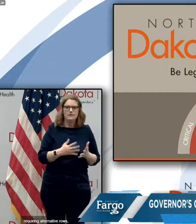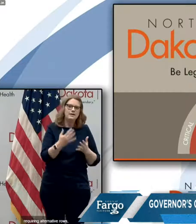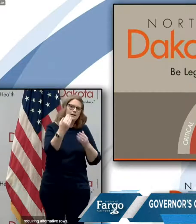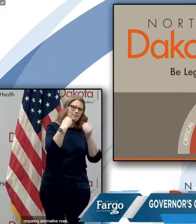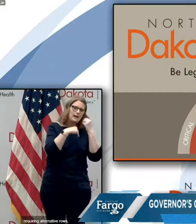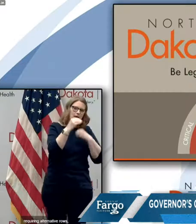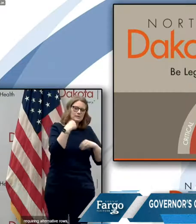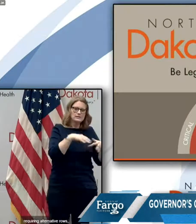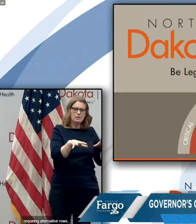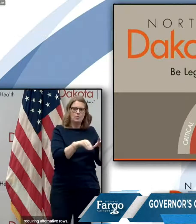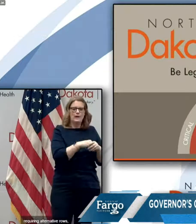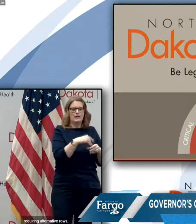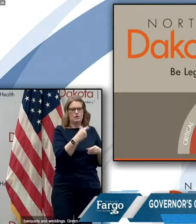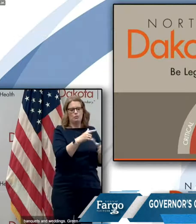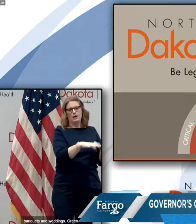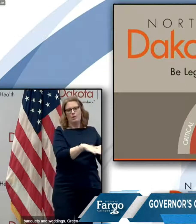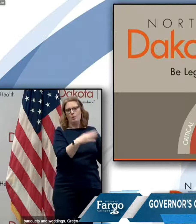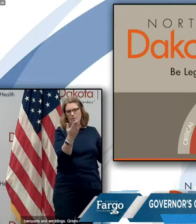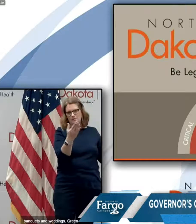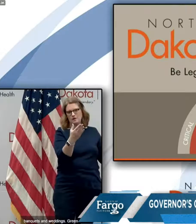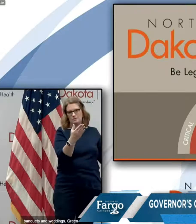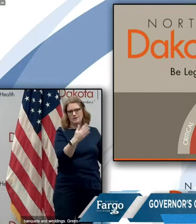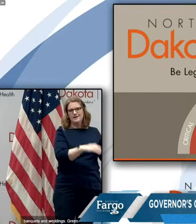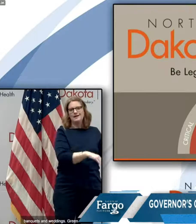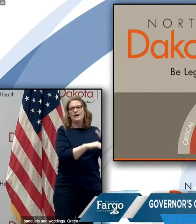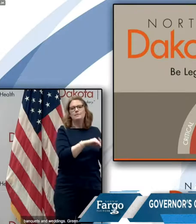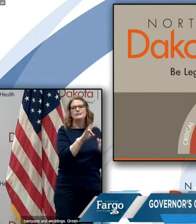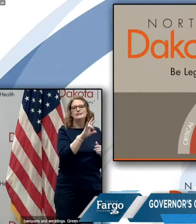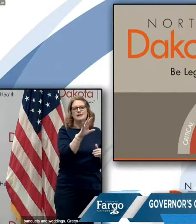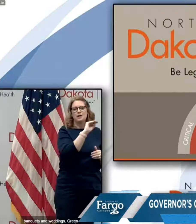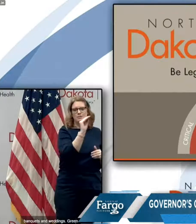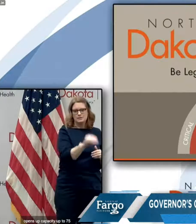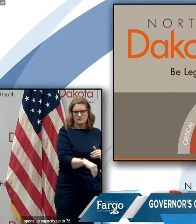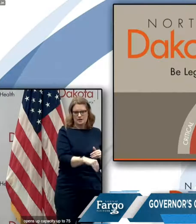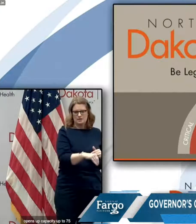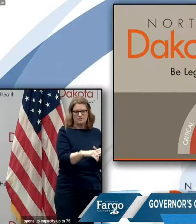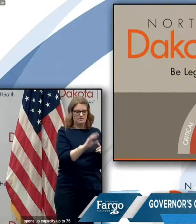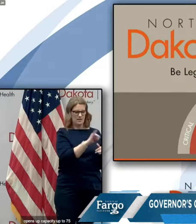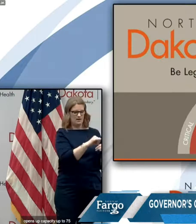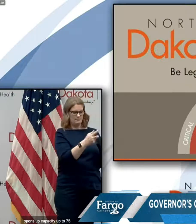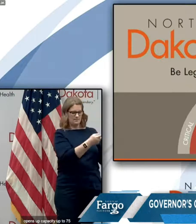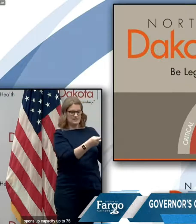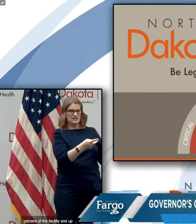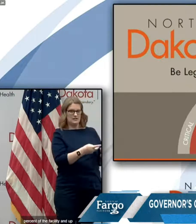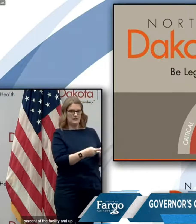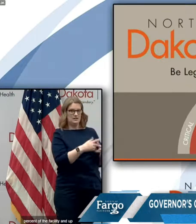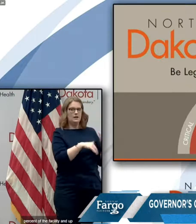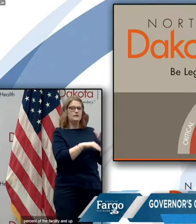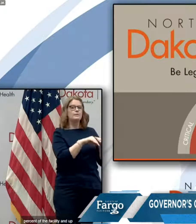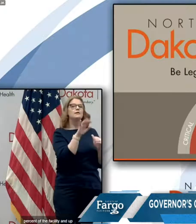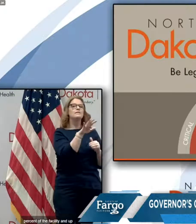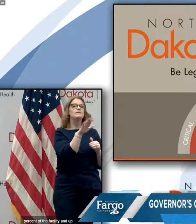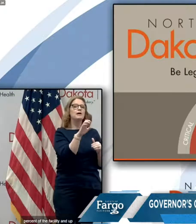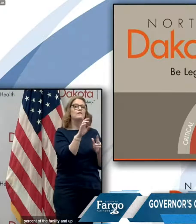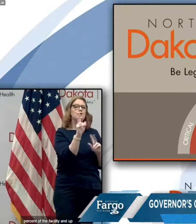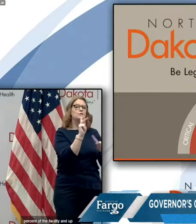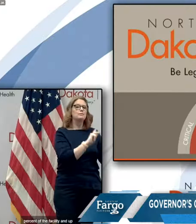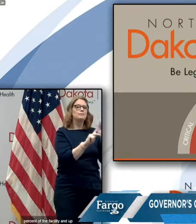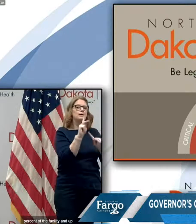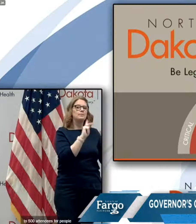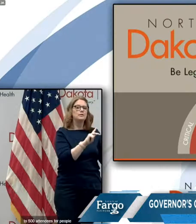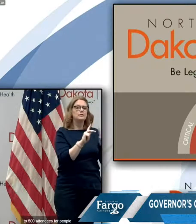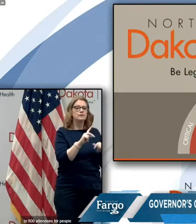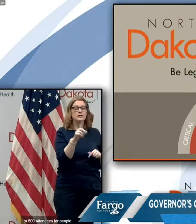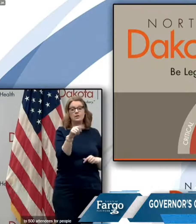weddings, green opens up capacity up to 75% of a facility and up to 500 attendees. For people that have